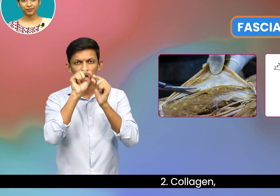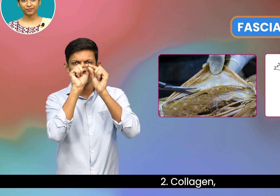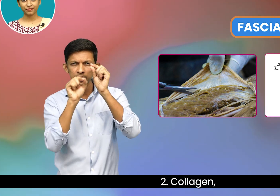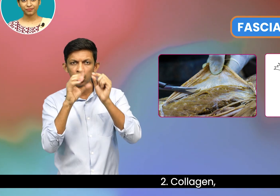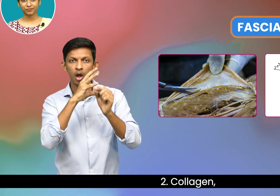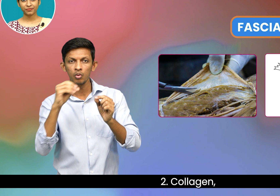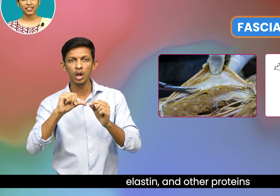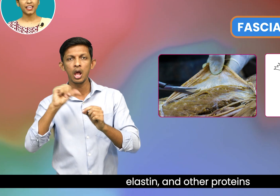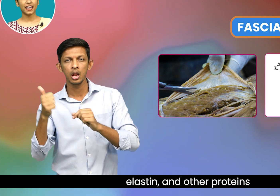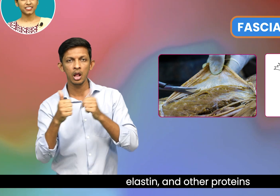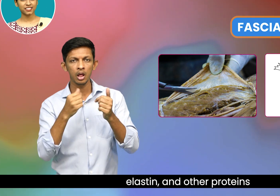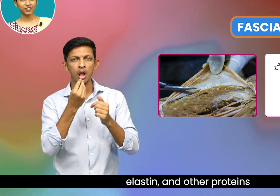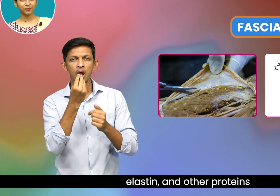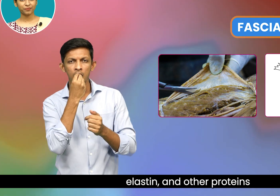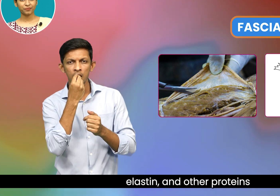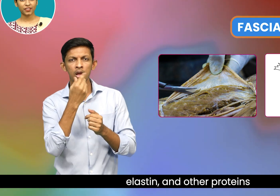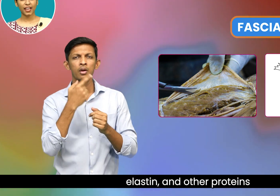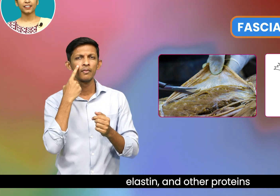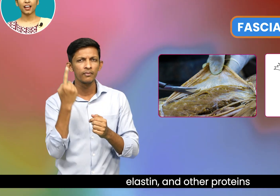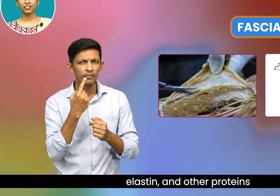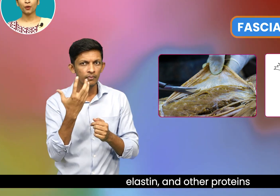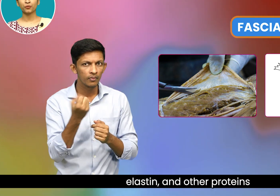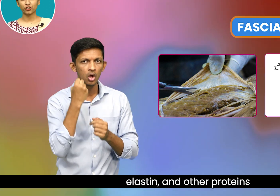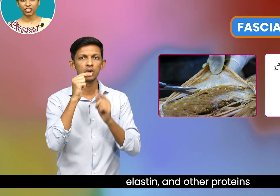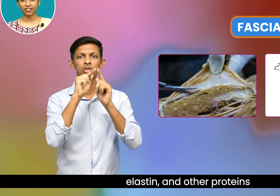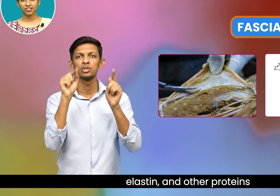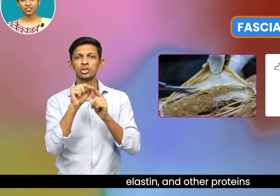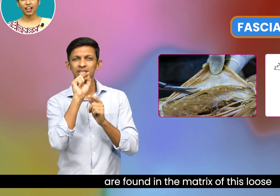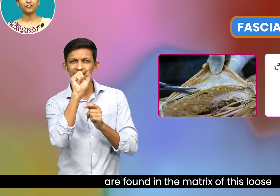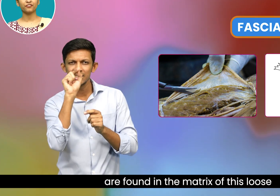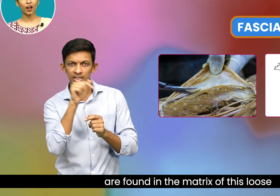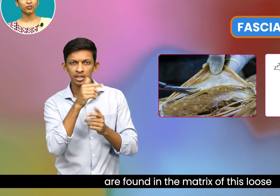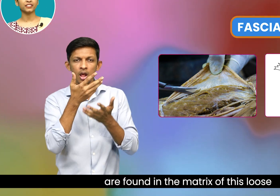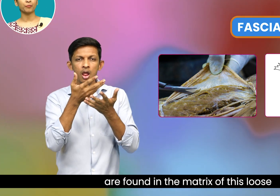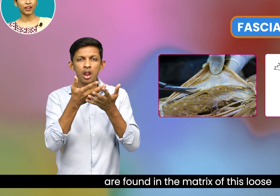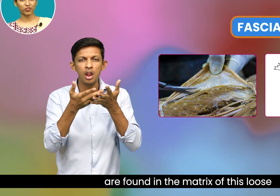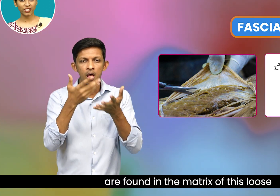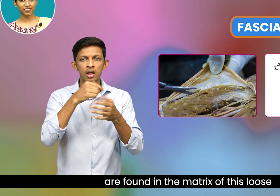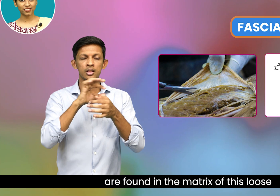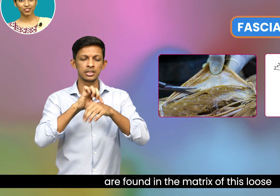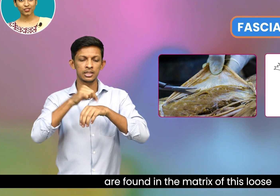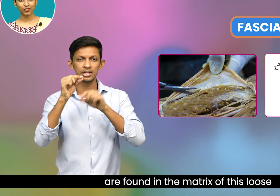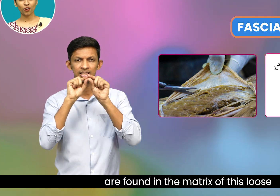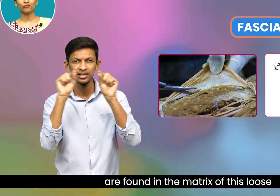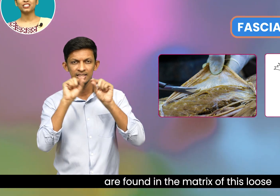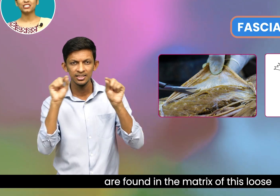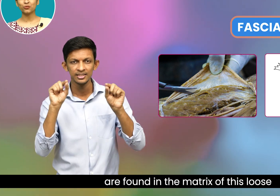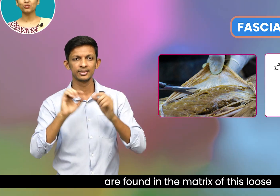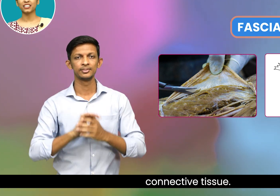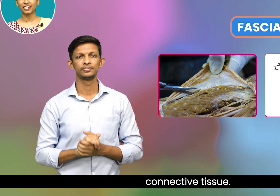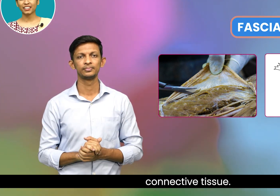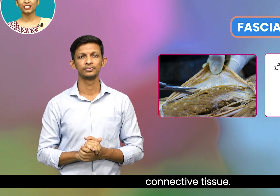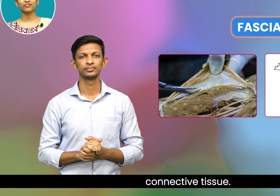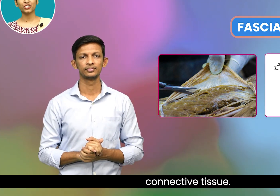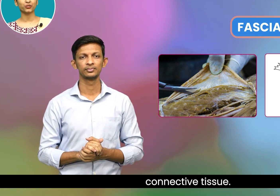Collagen, elastin, and other proteins are found in the matrix of this